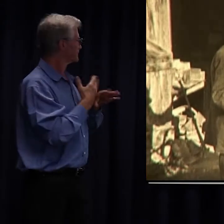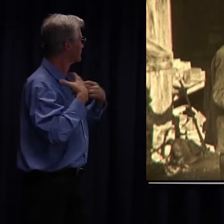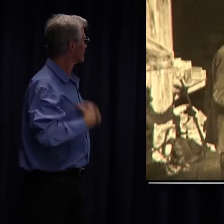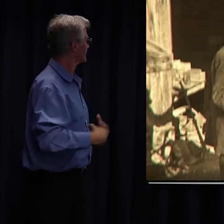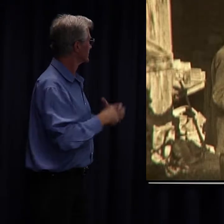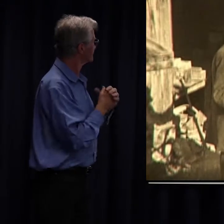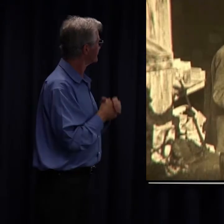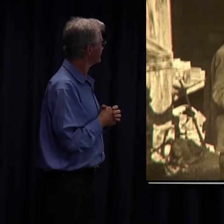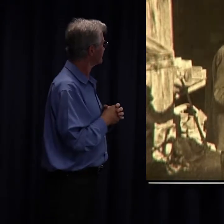Abraham was also a welfare officer.